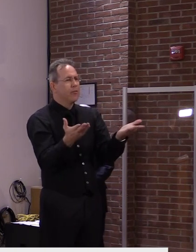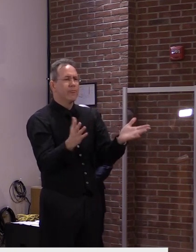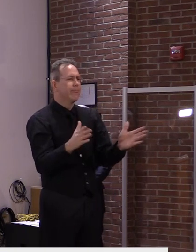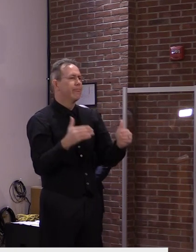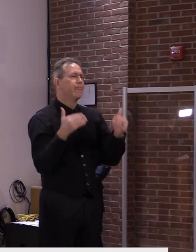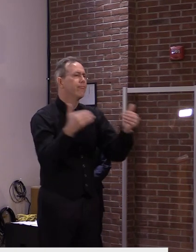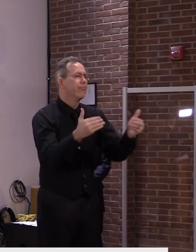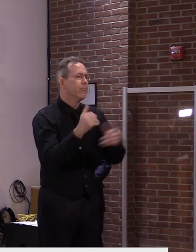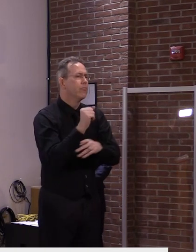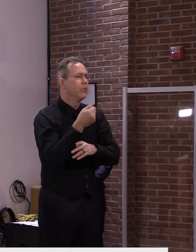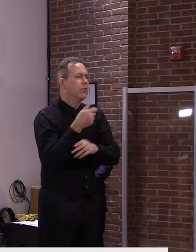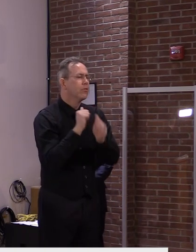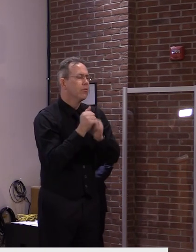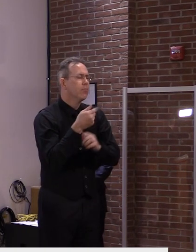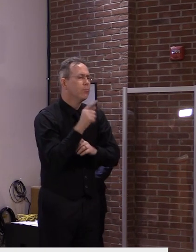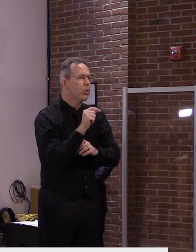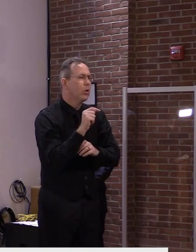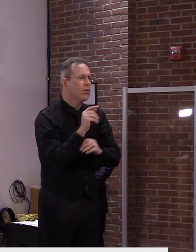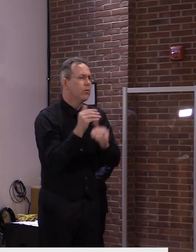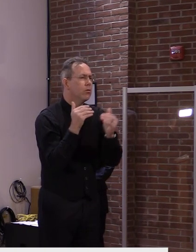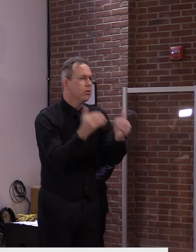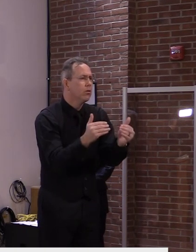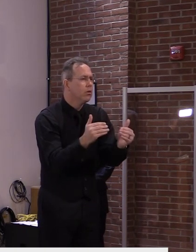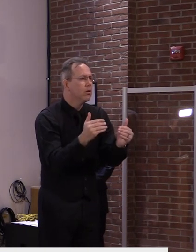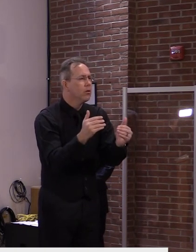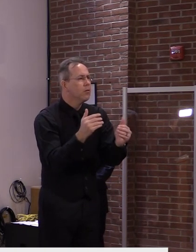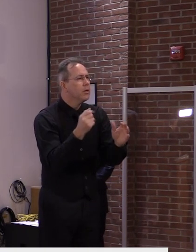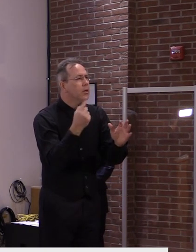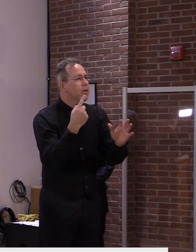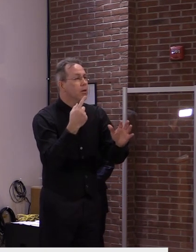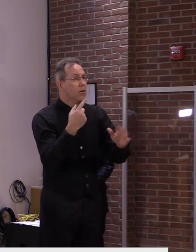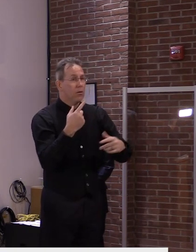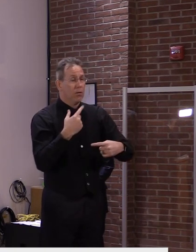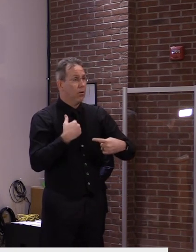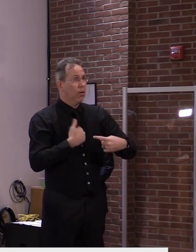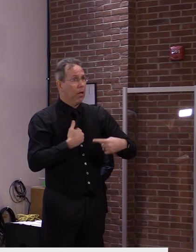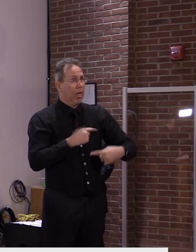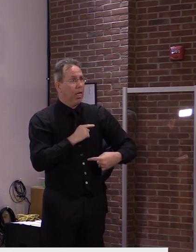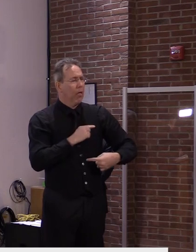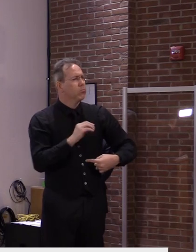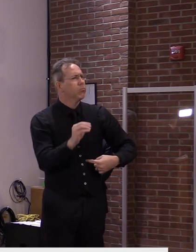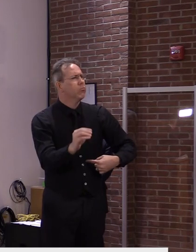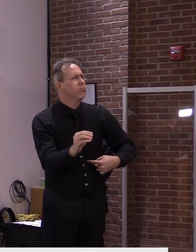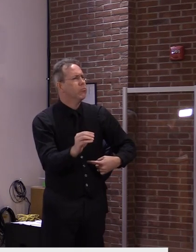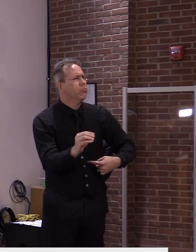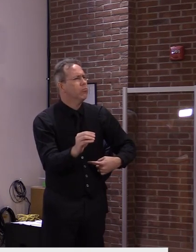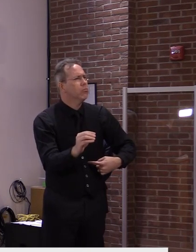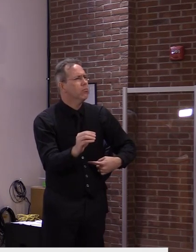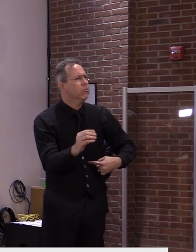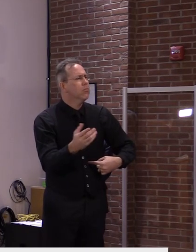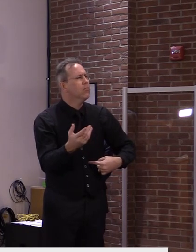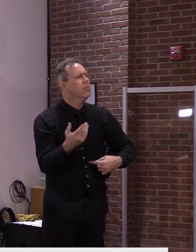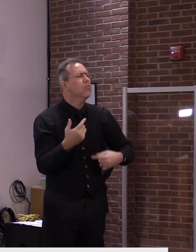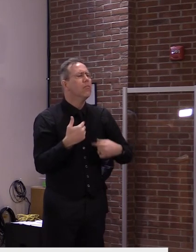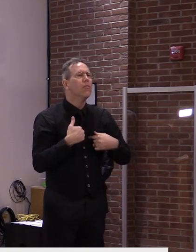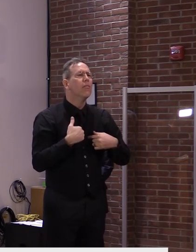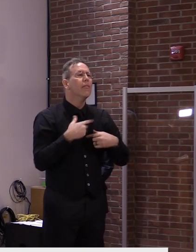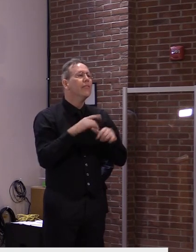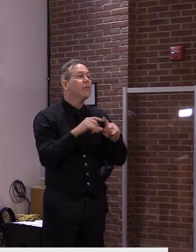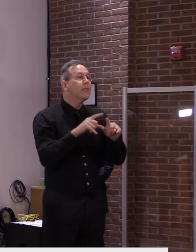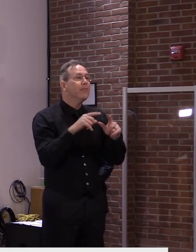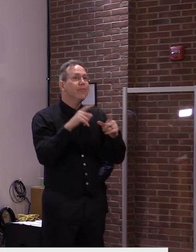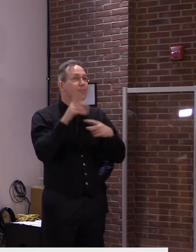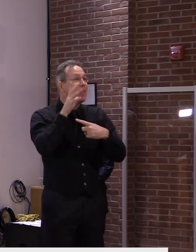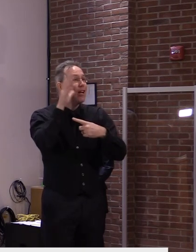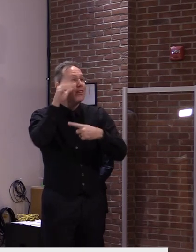regret that decision, but I think that they have to, you know, parents have a responsibility to take care of their kids, and everyone has to